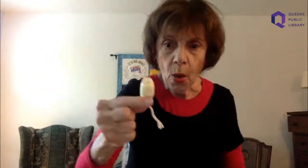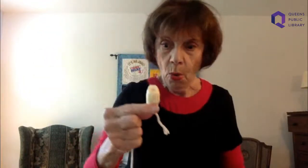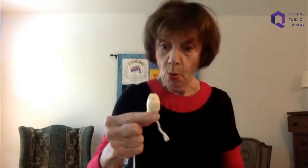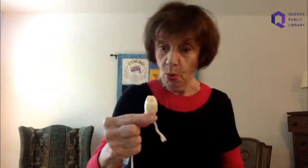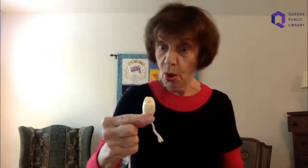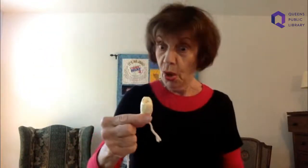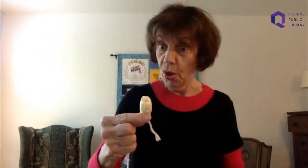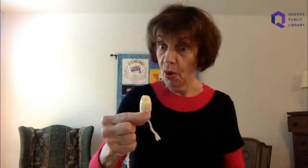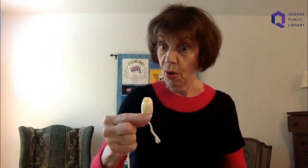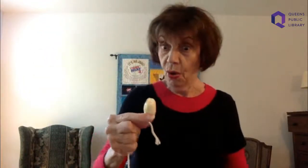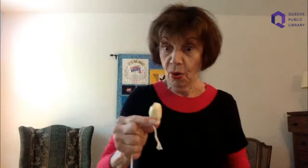Whoa.